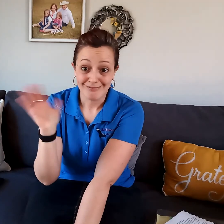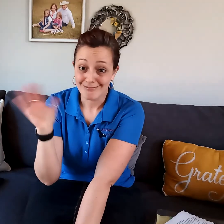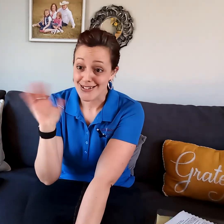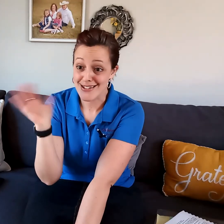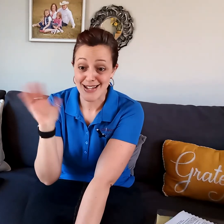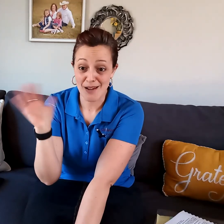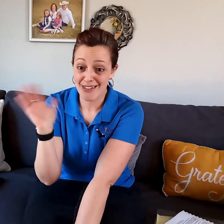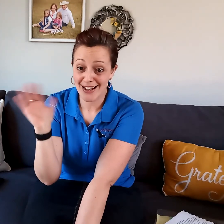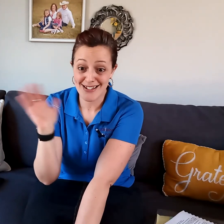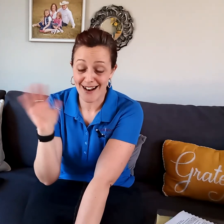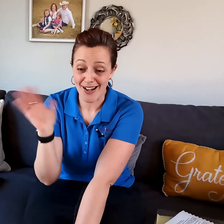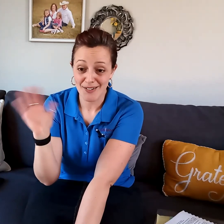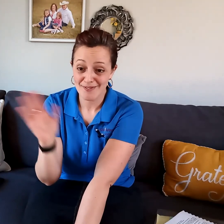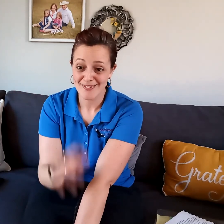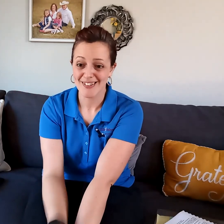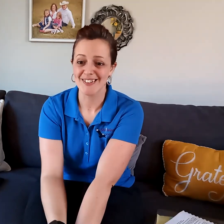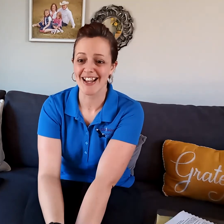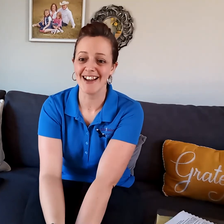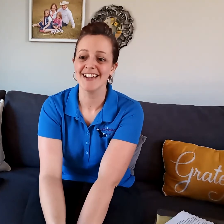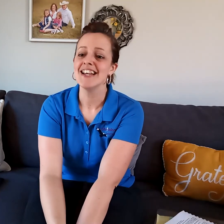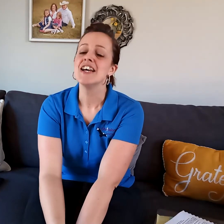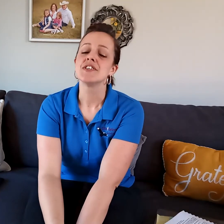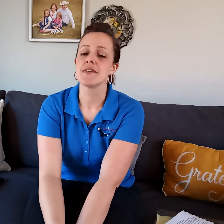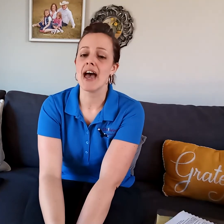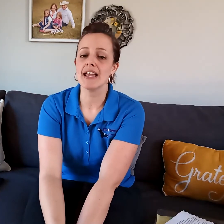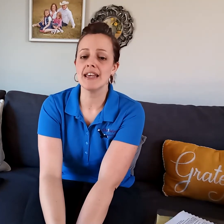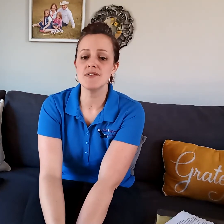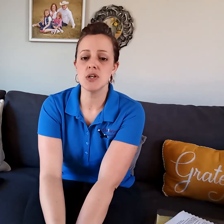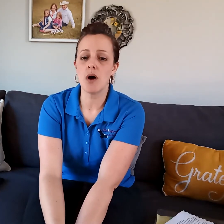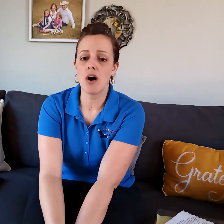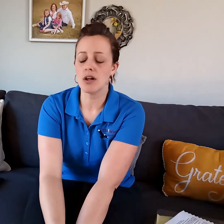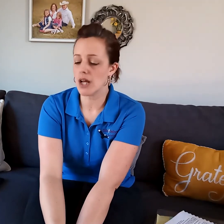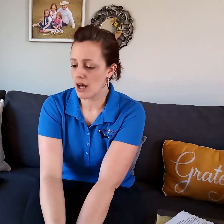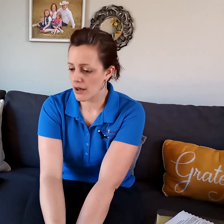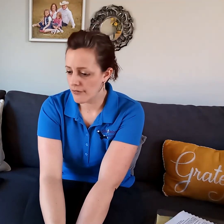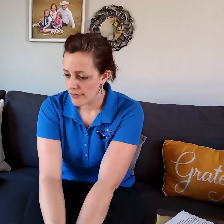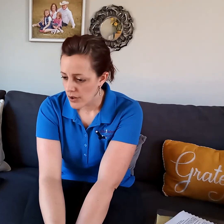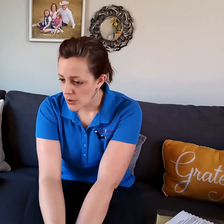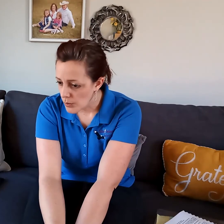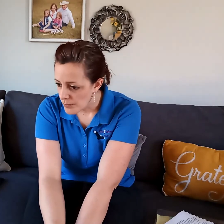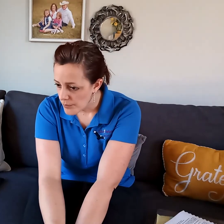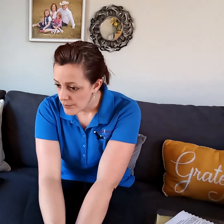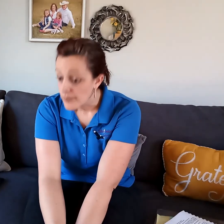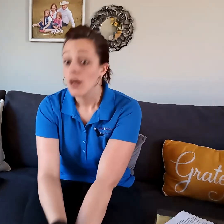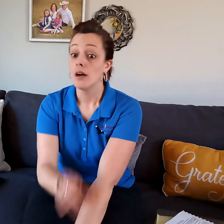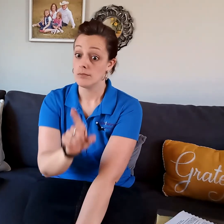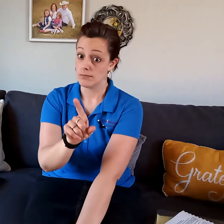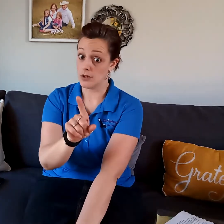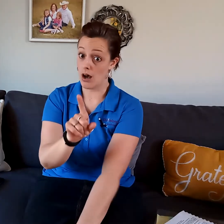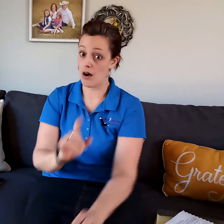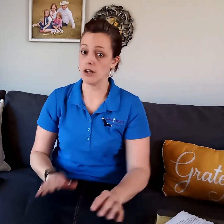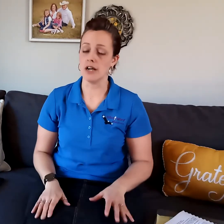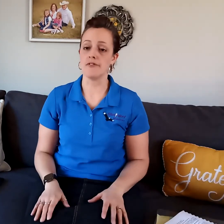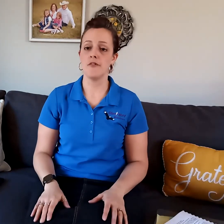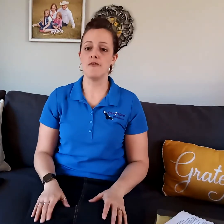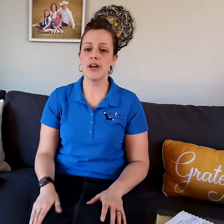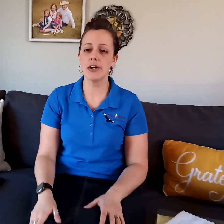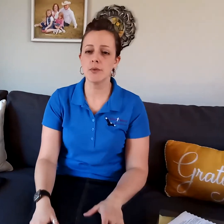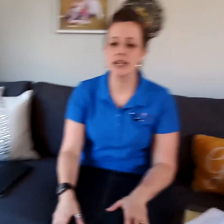It's the same thing as hi, okay? So that gives you all of, oh, not all of, very quickly,